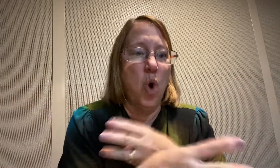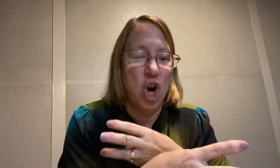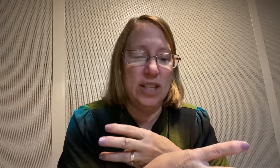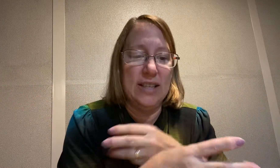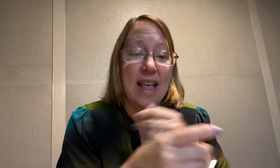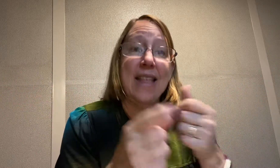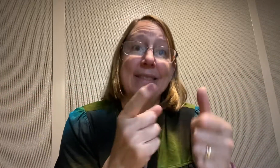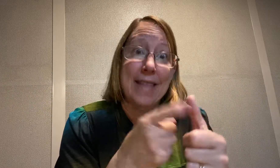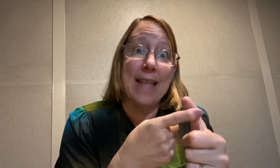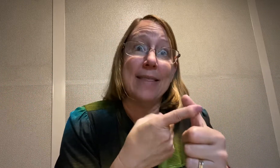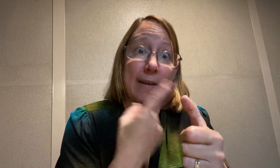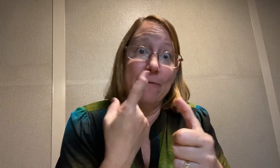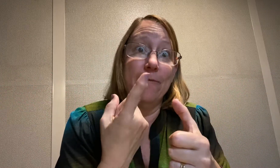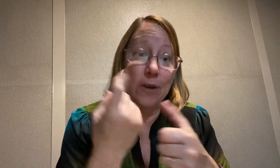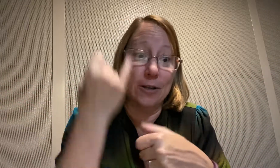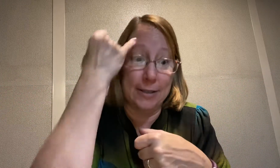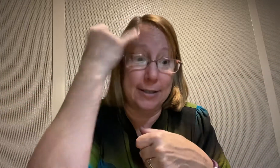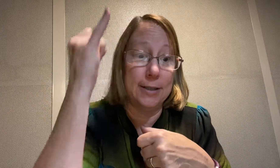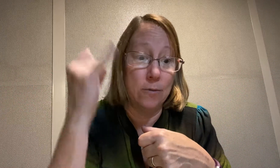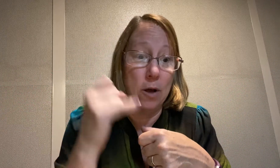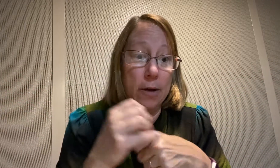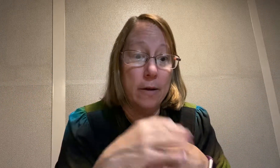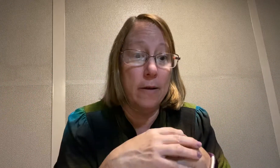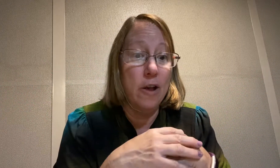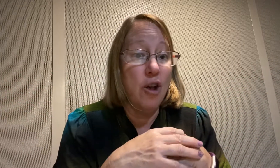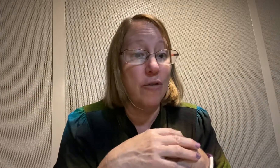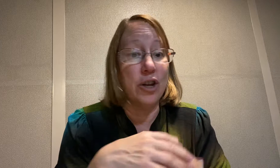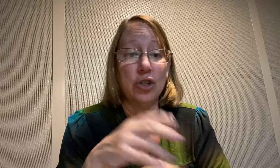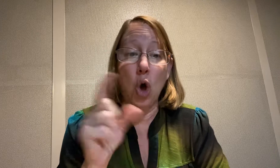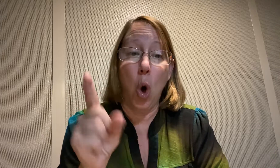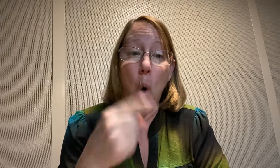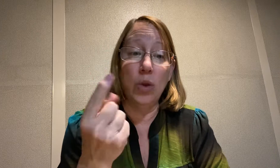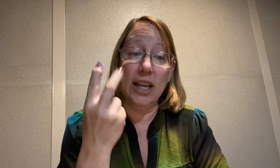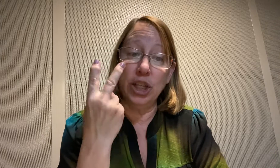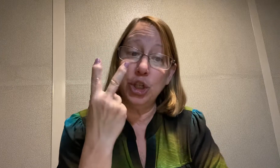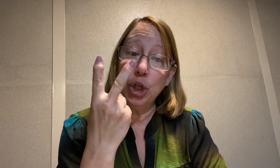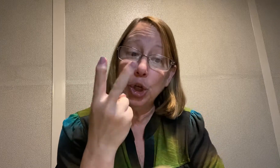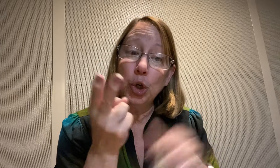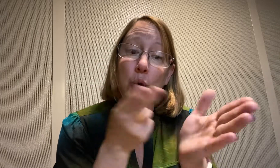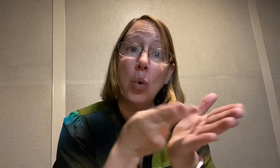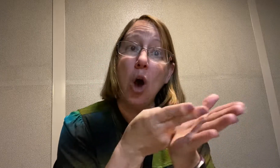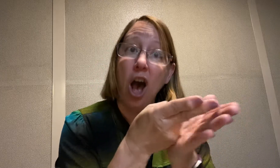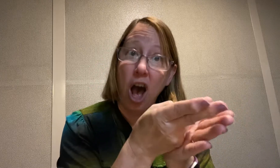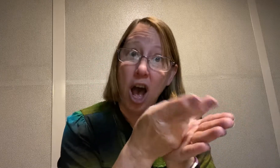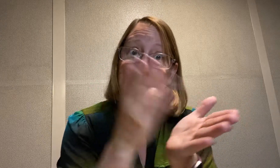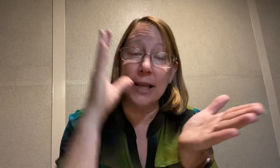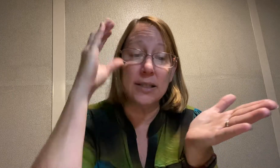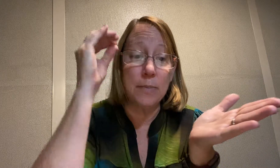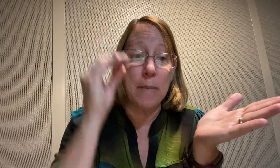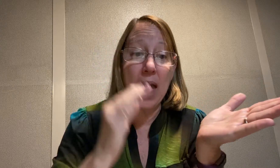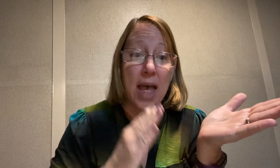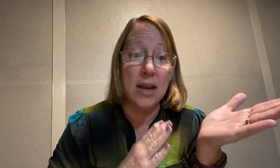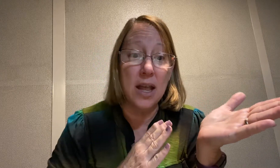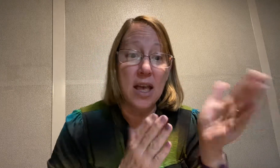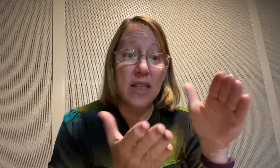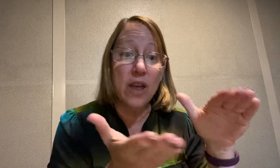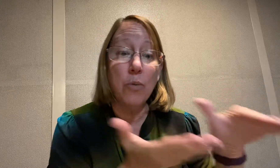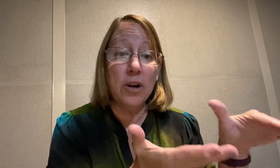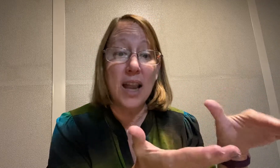worse than the first one. For there's only 2 honest men that were